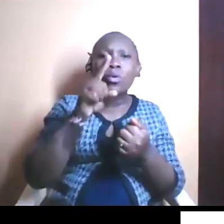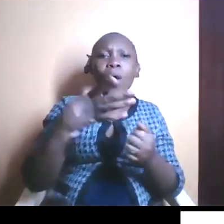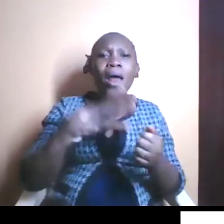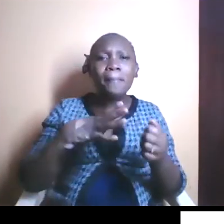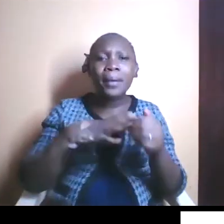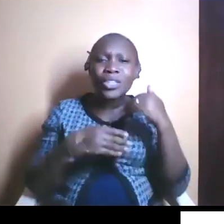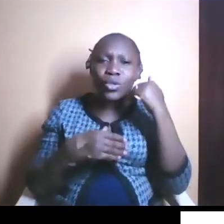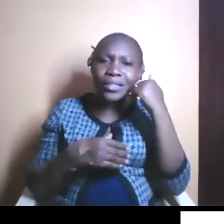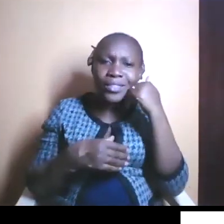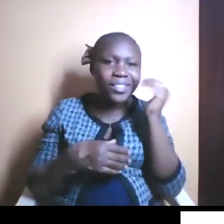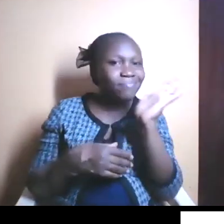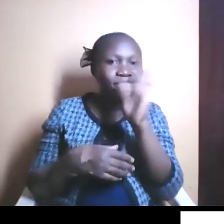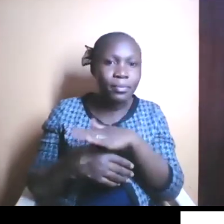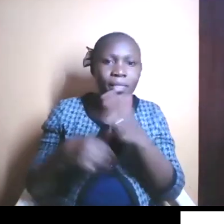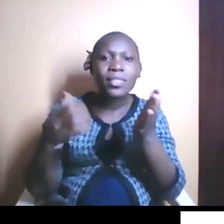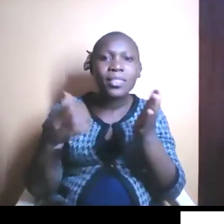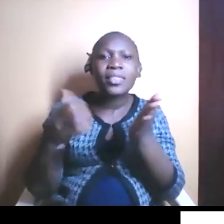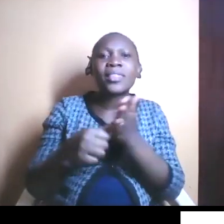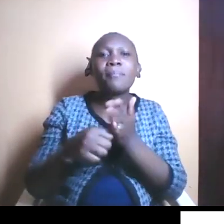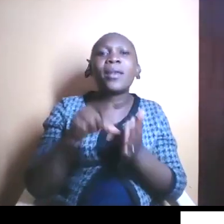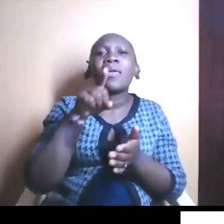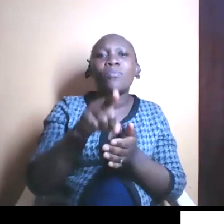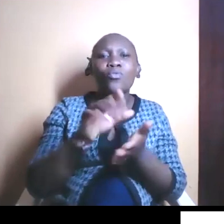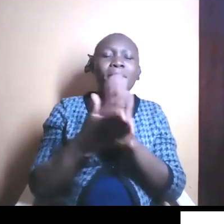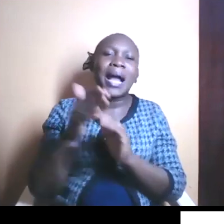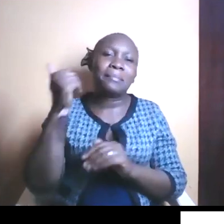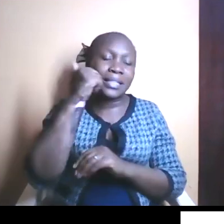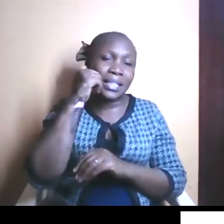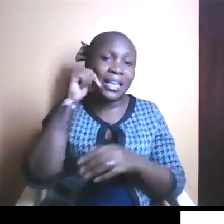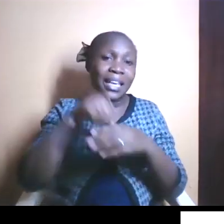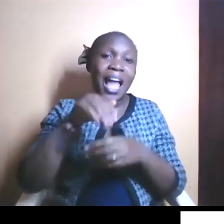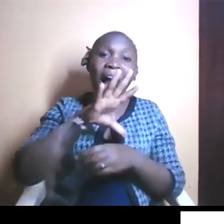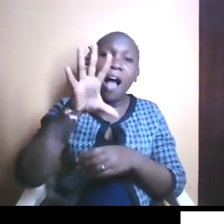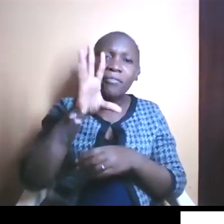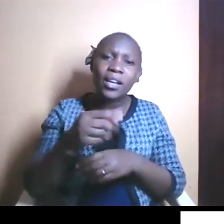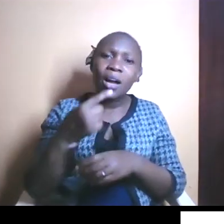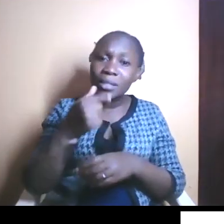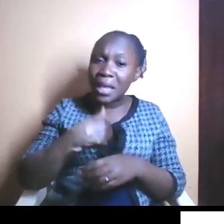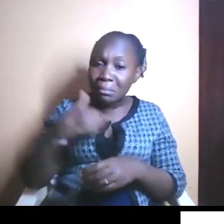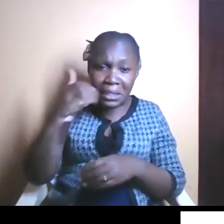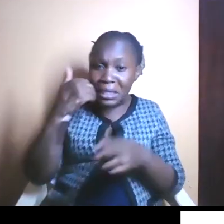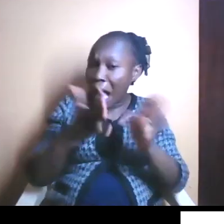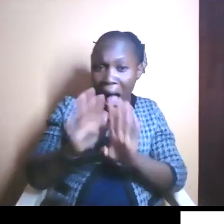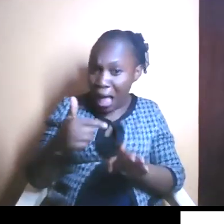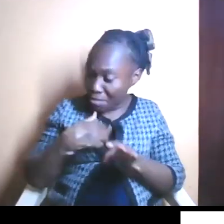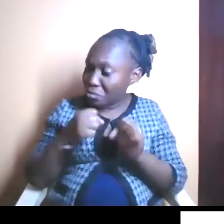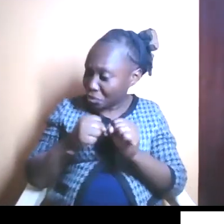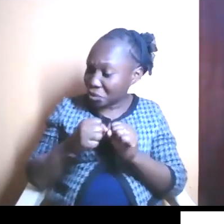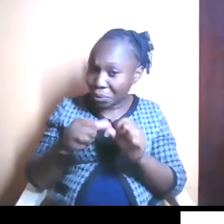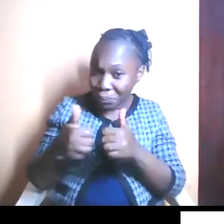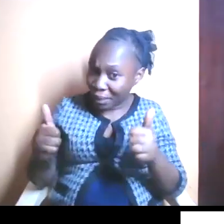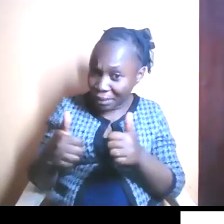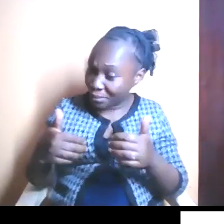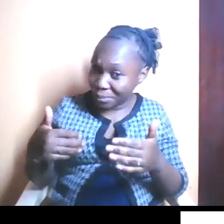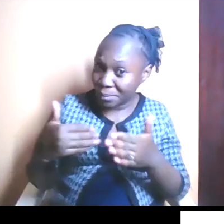the worker for becoming sick. And so here in Africa, we say we don't get sick. But there's also another African proverb that goes,